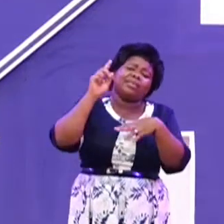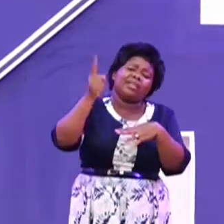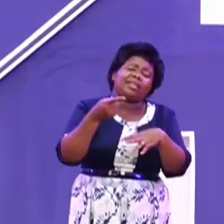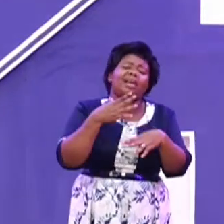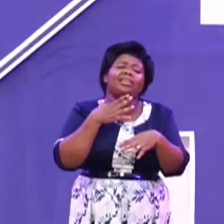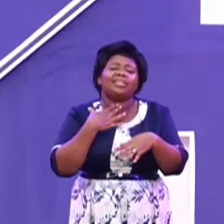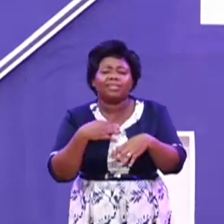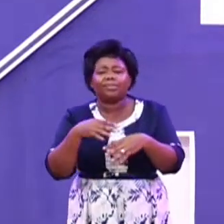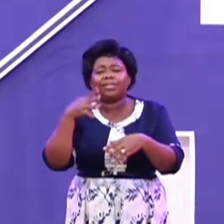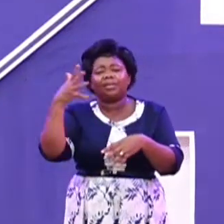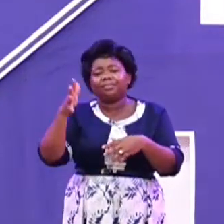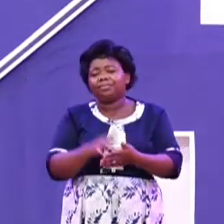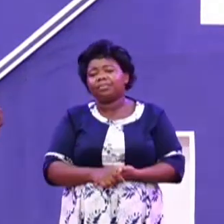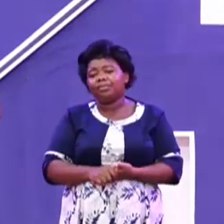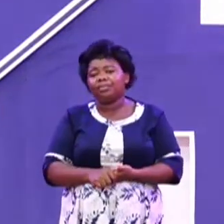1,000, I need water.